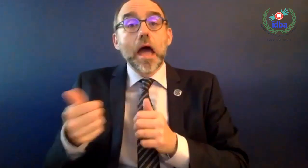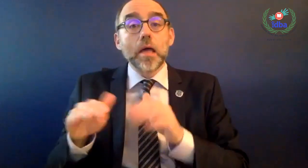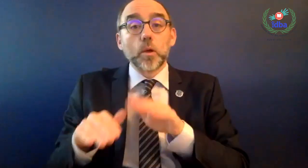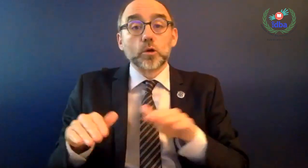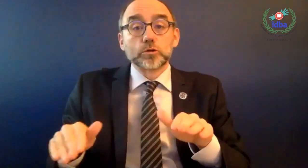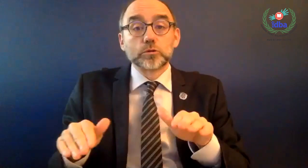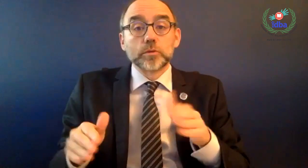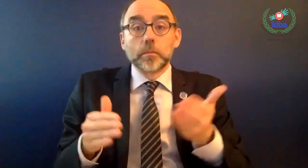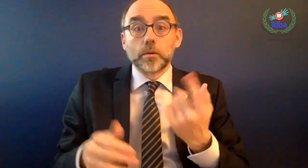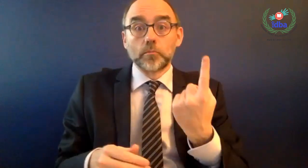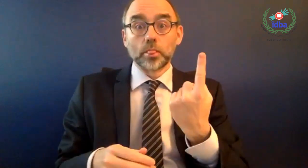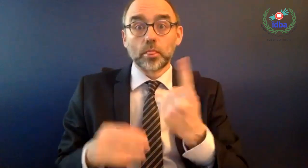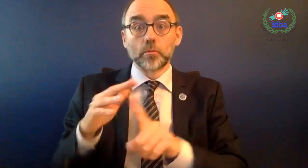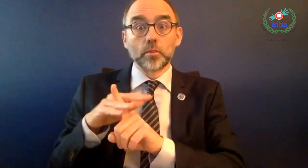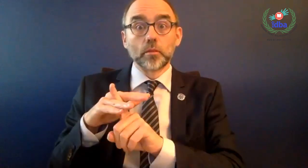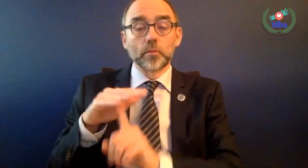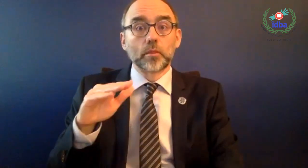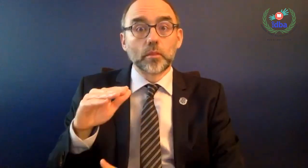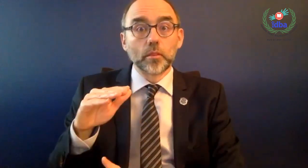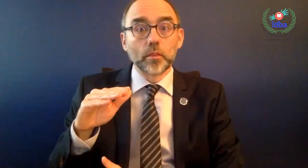they're not able to understand what the teachers are saying.